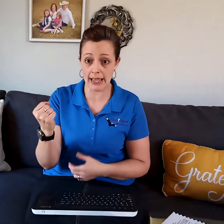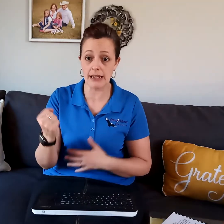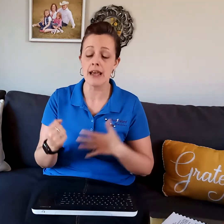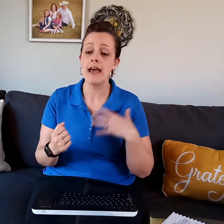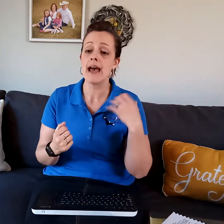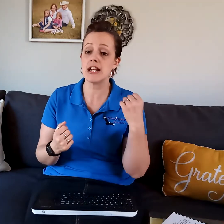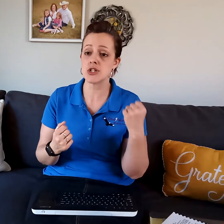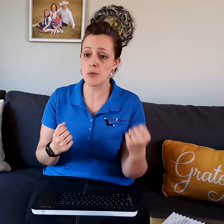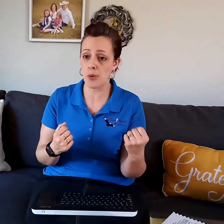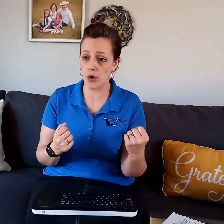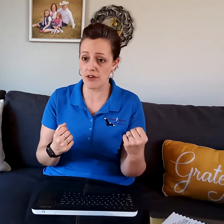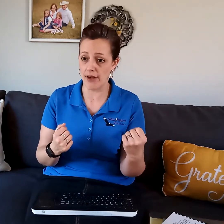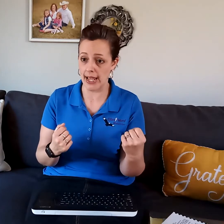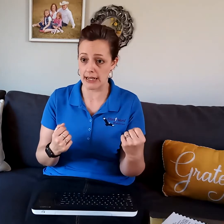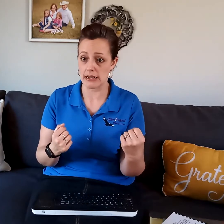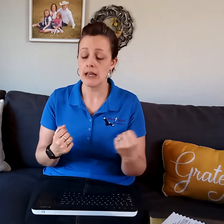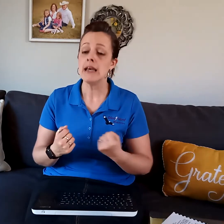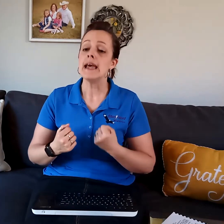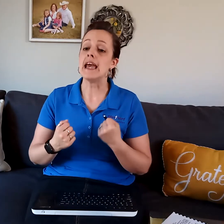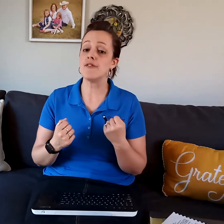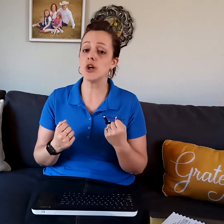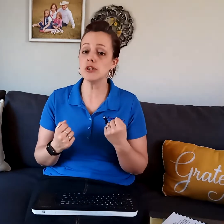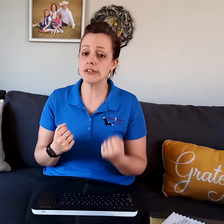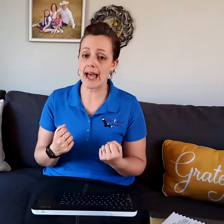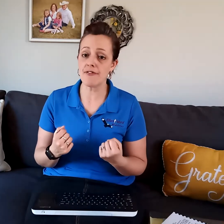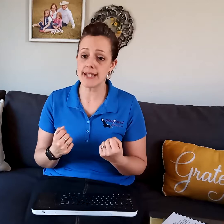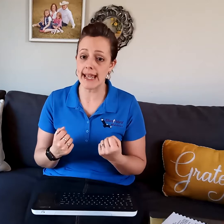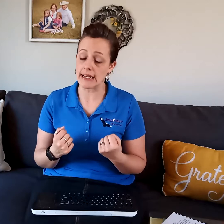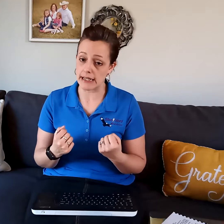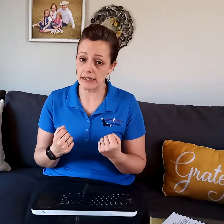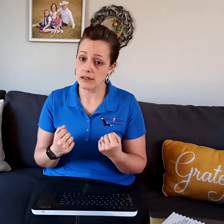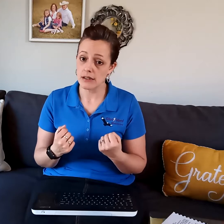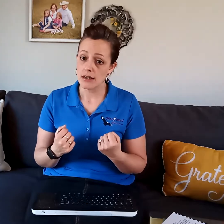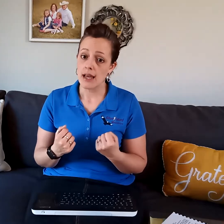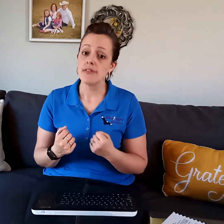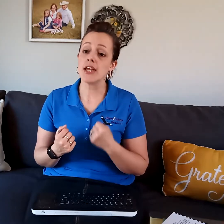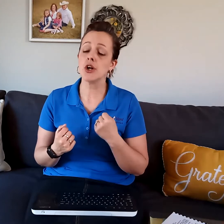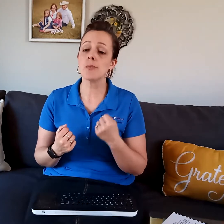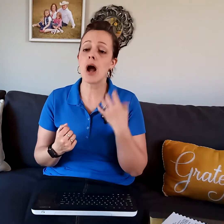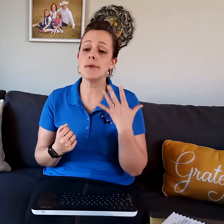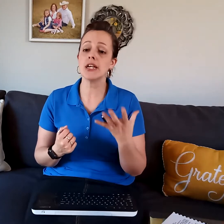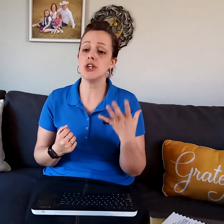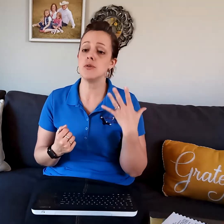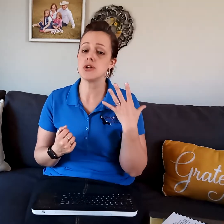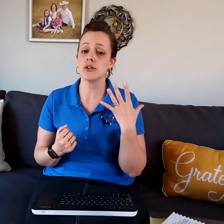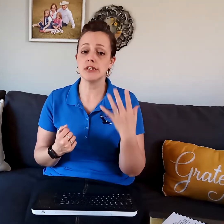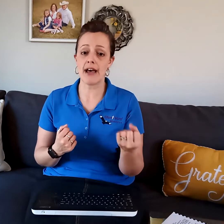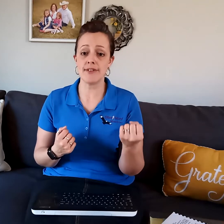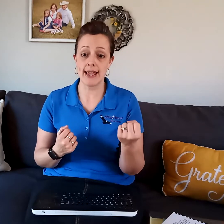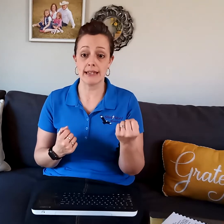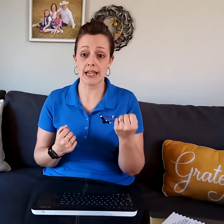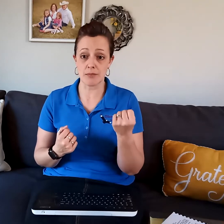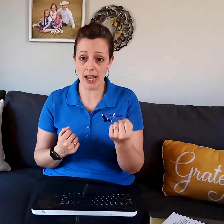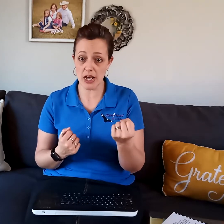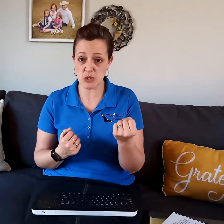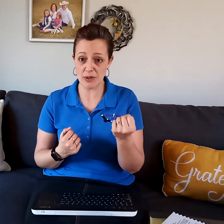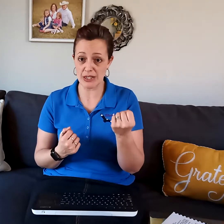hand and a supportive hand. If you're left-handed, then you're probably going to use your left hand, like my husband